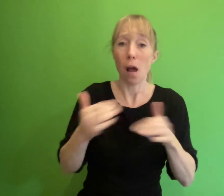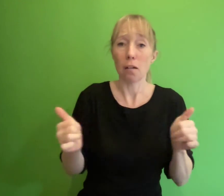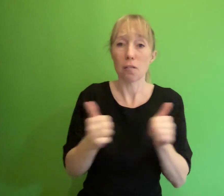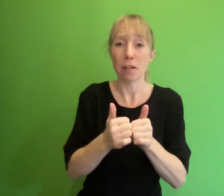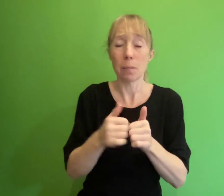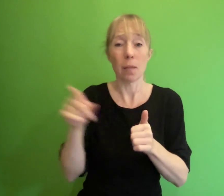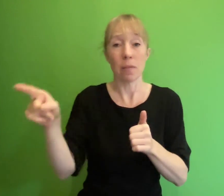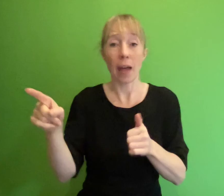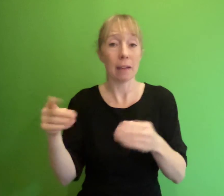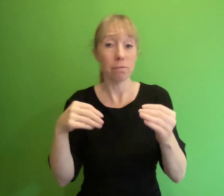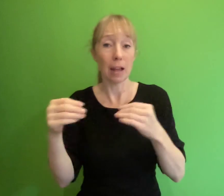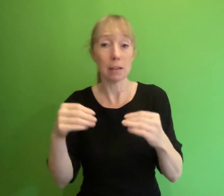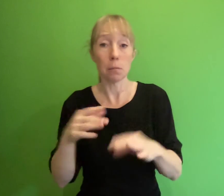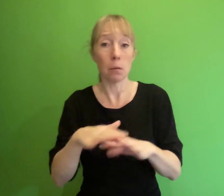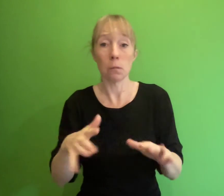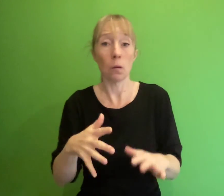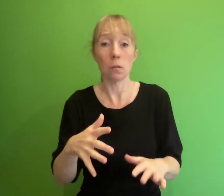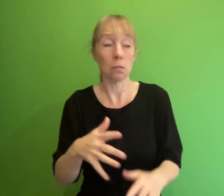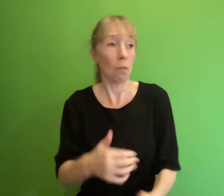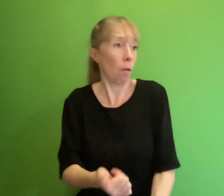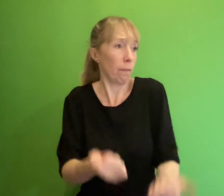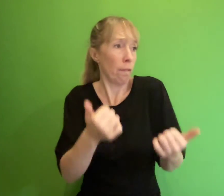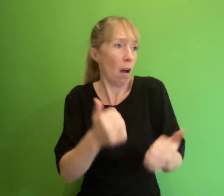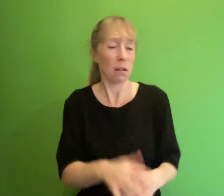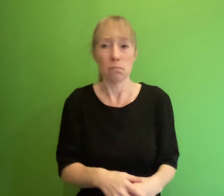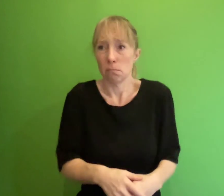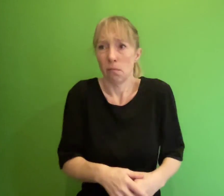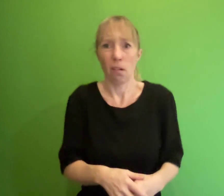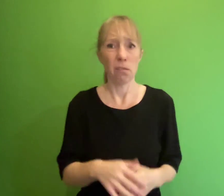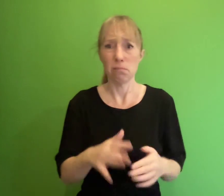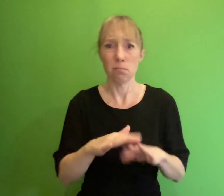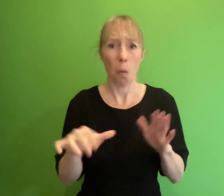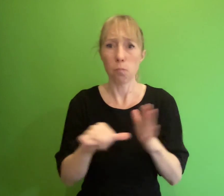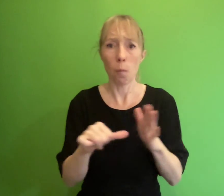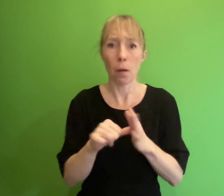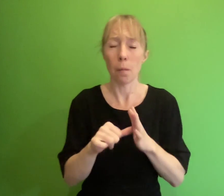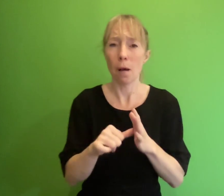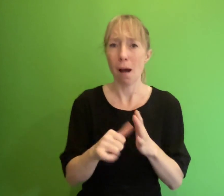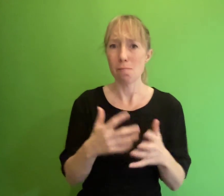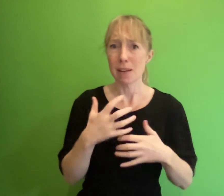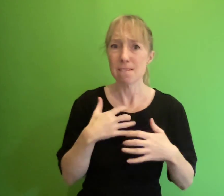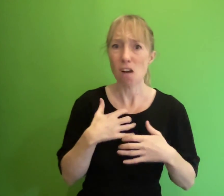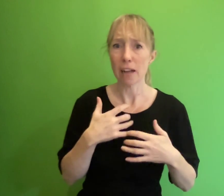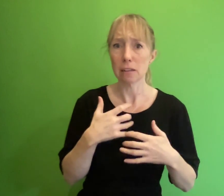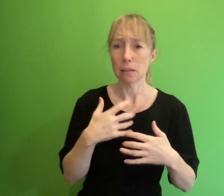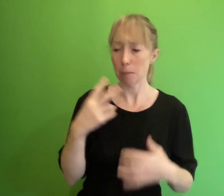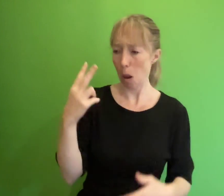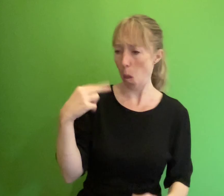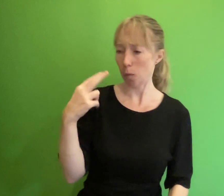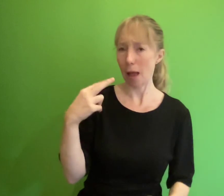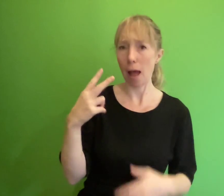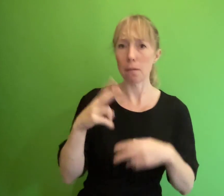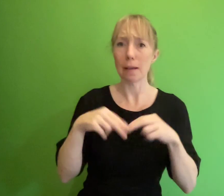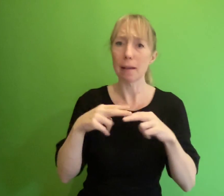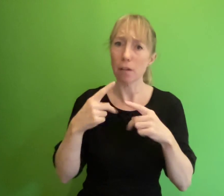bat an eyelid. I'm terrified of being looked down on every time I say I disclose being